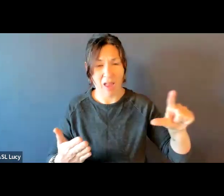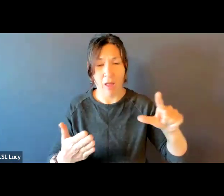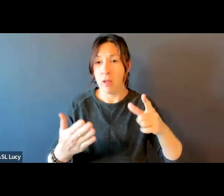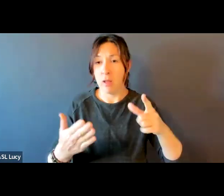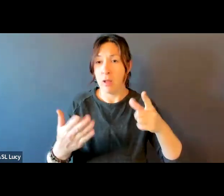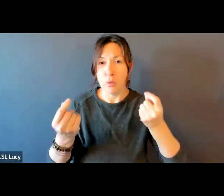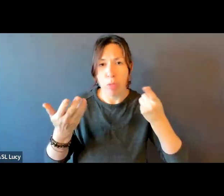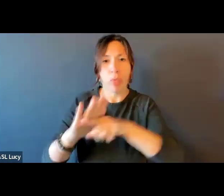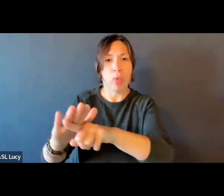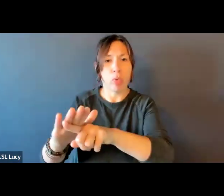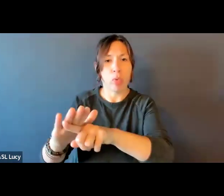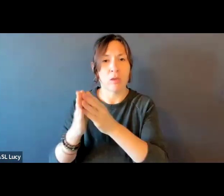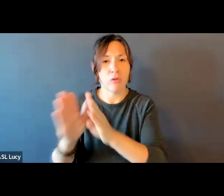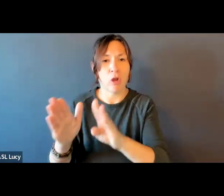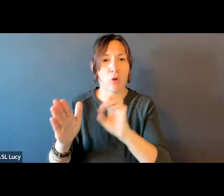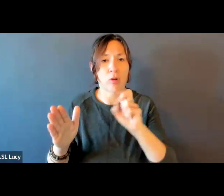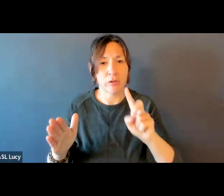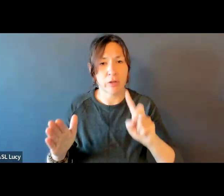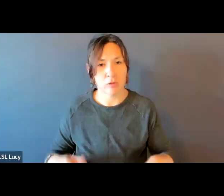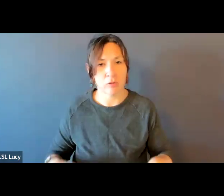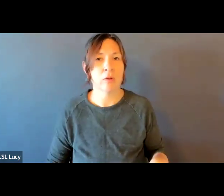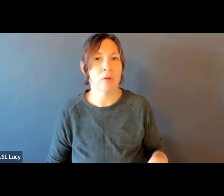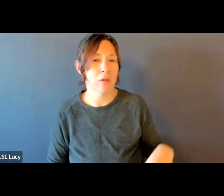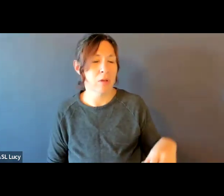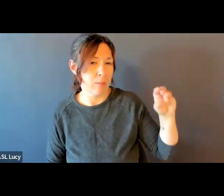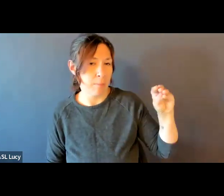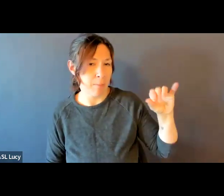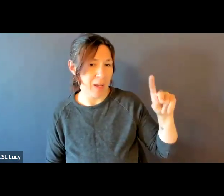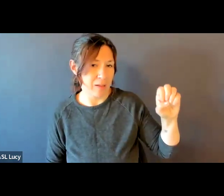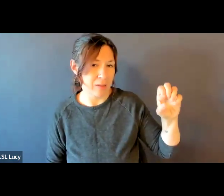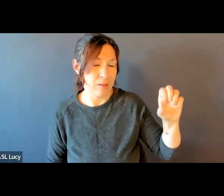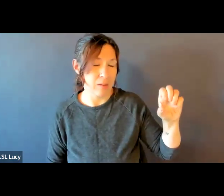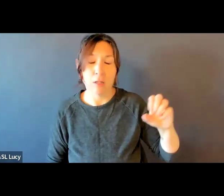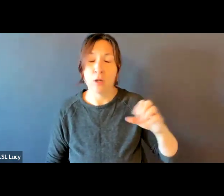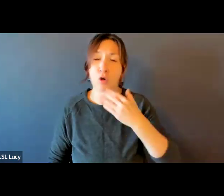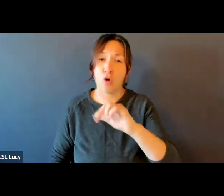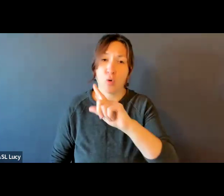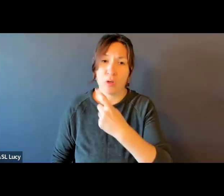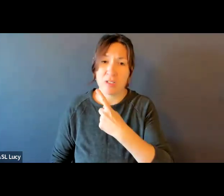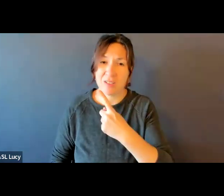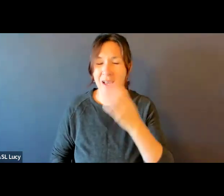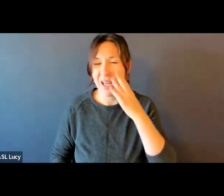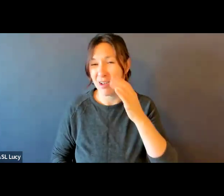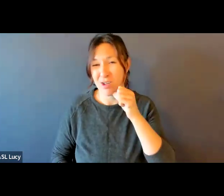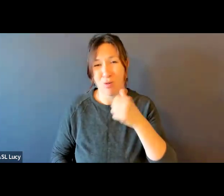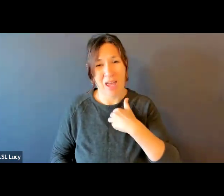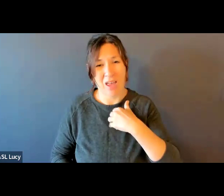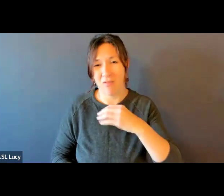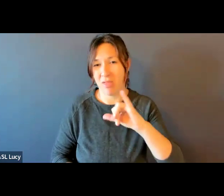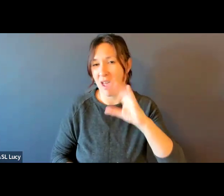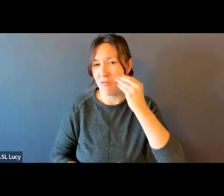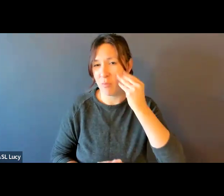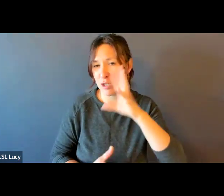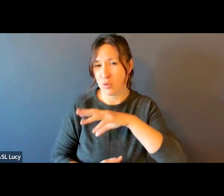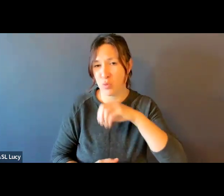That is also a great question. And I realize that that information, not only is it not included, but within transformation